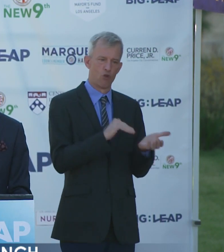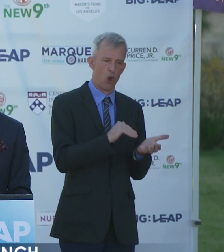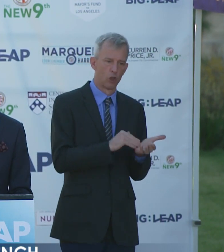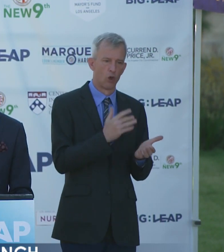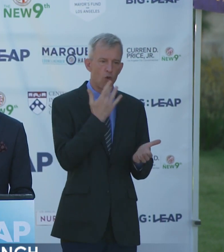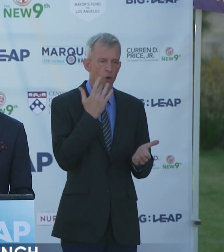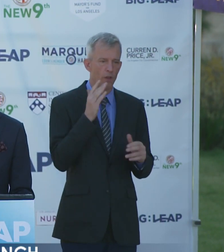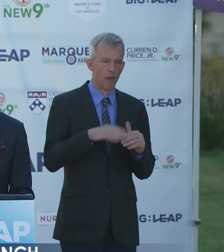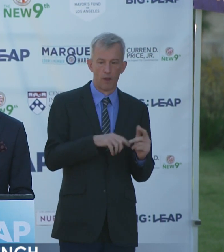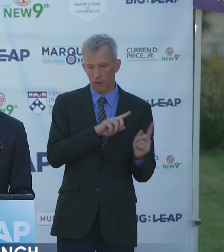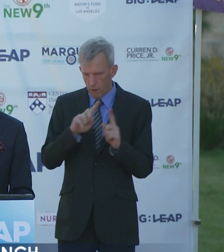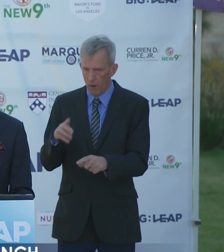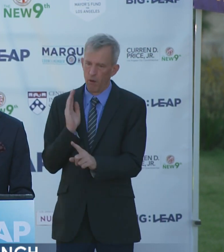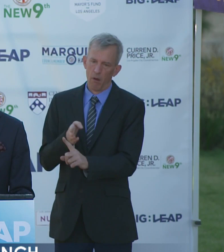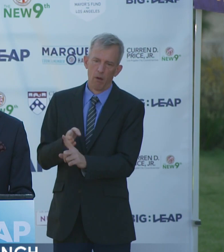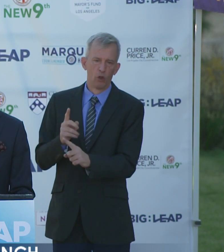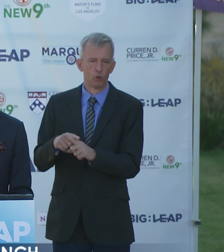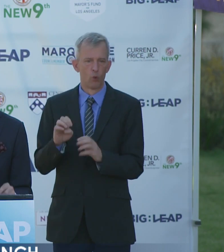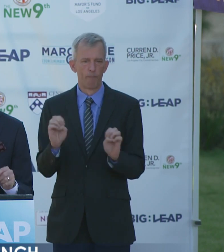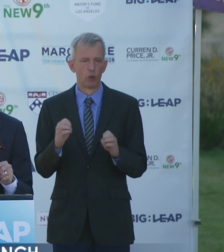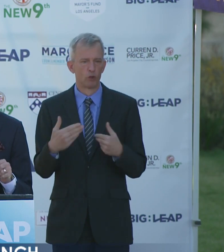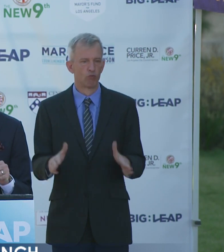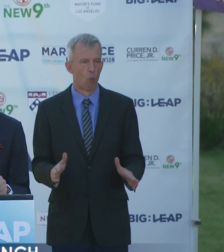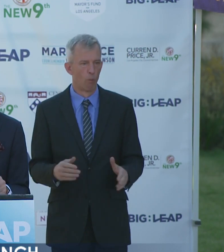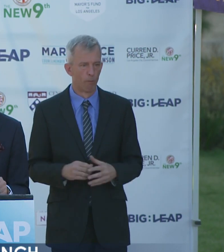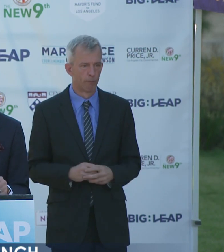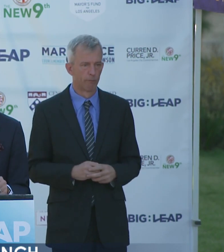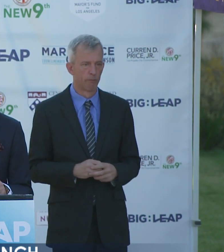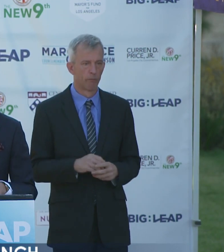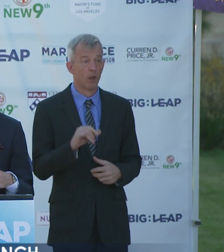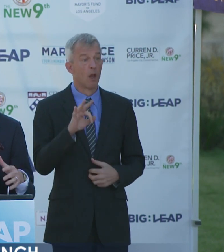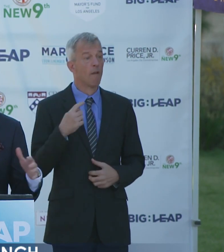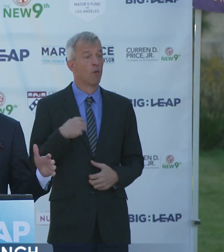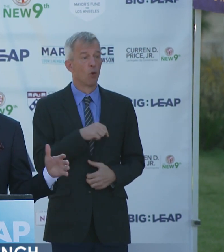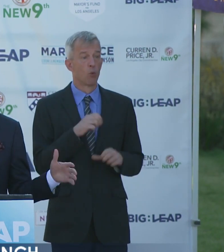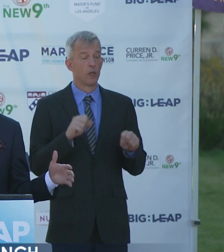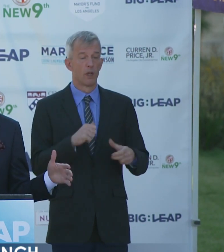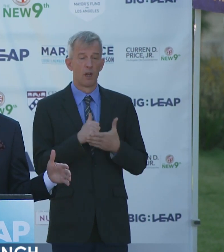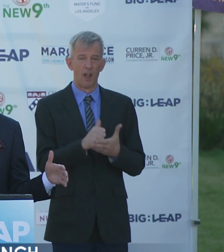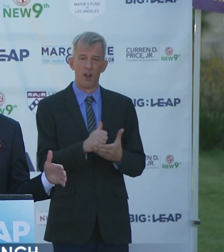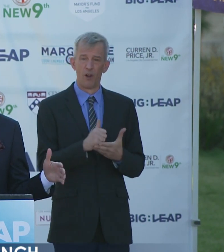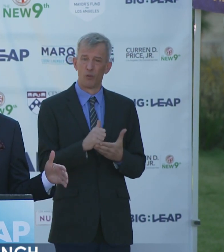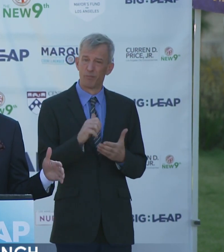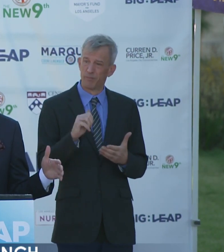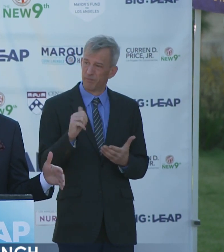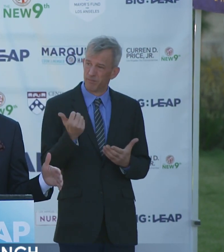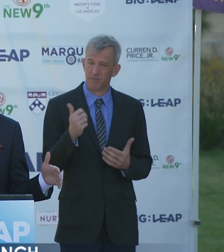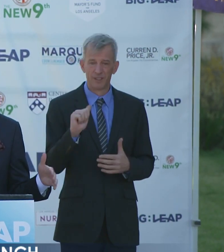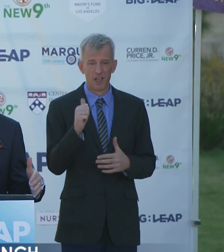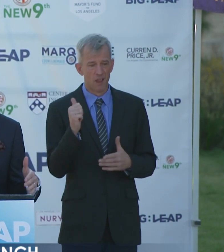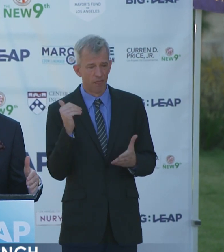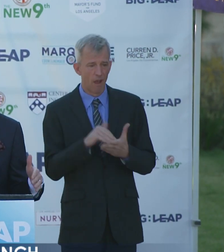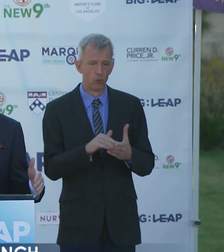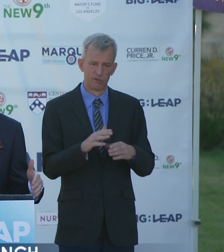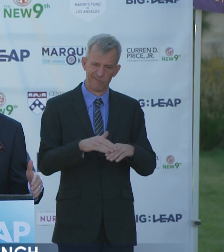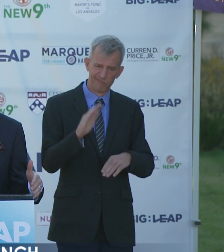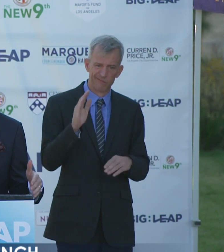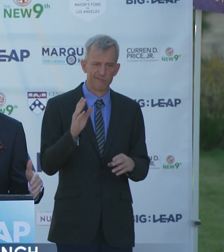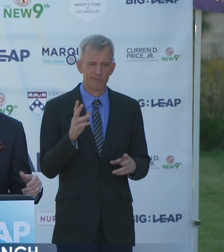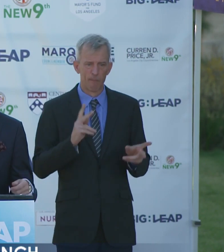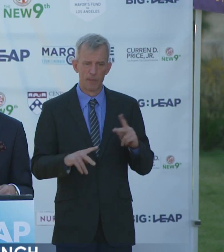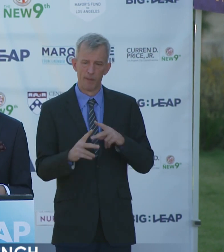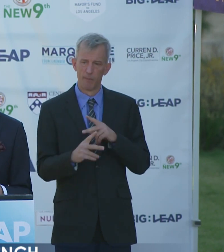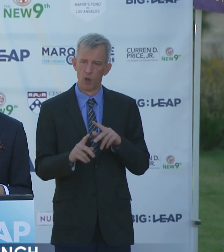a steady investment in Angeleno households. And if we can help these 10,000 plus Angelenos escape from poverty in just a few